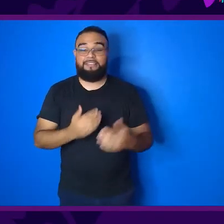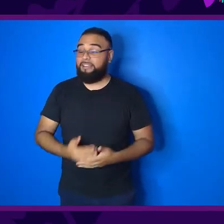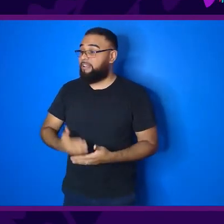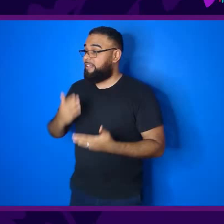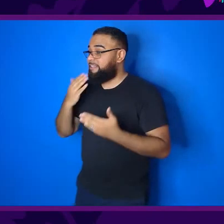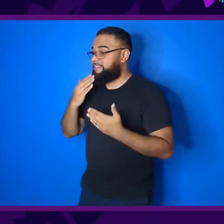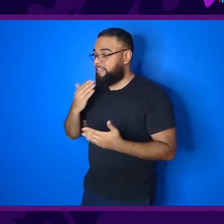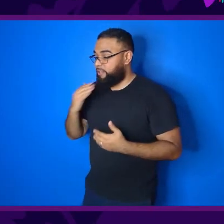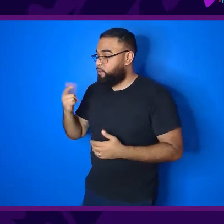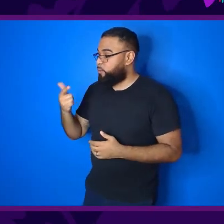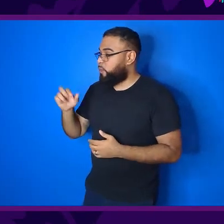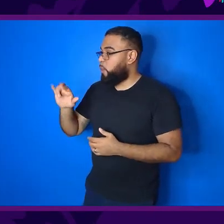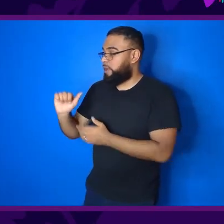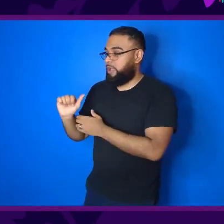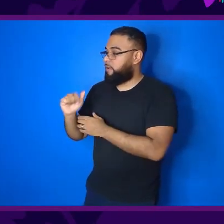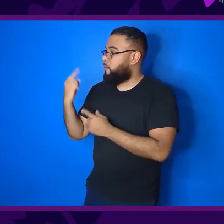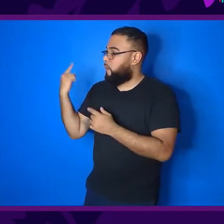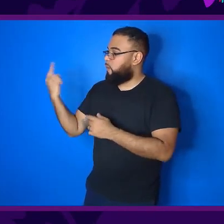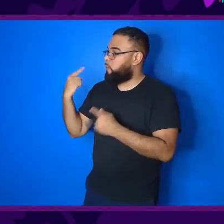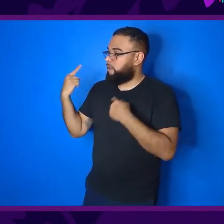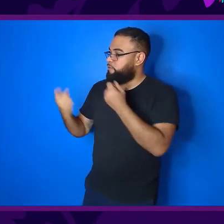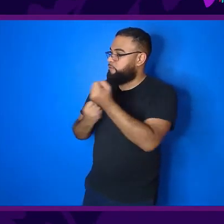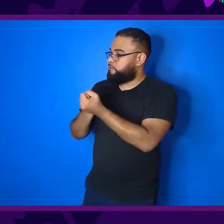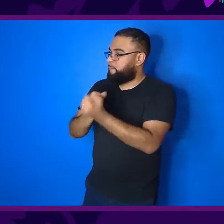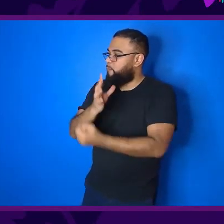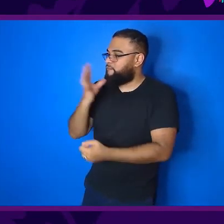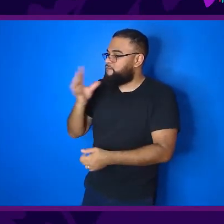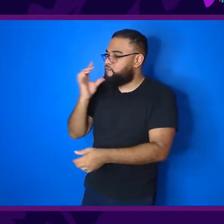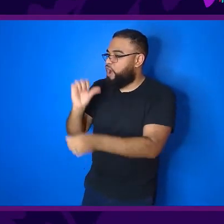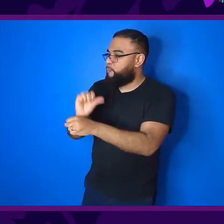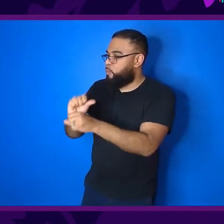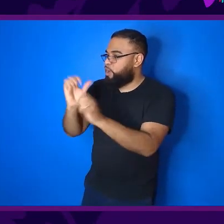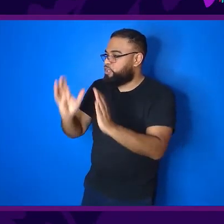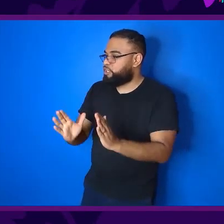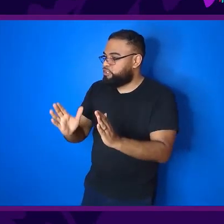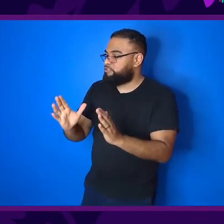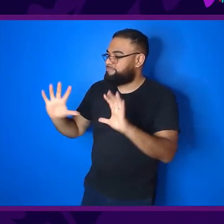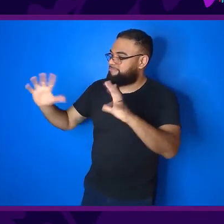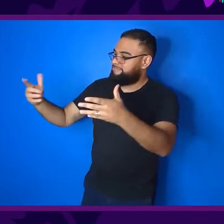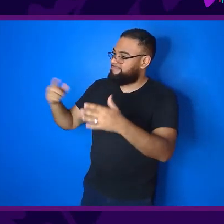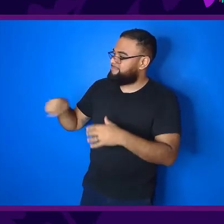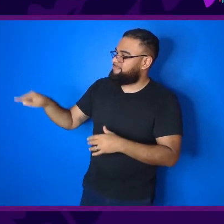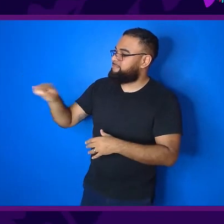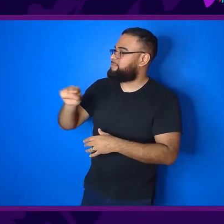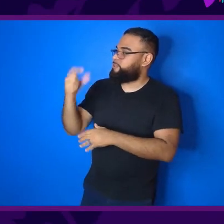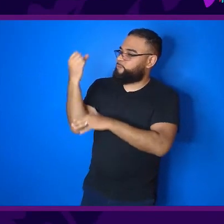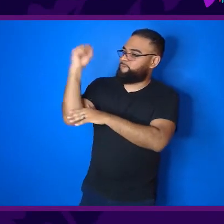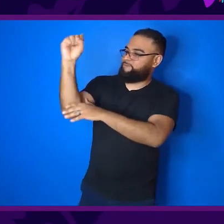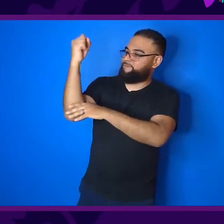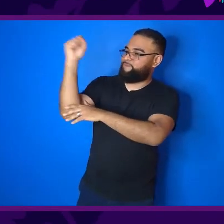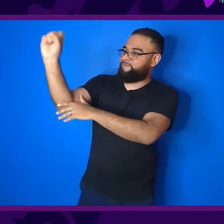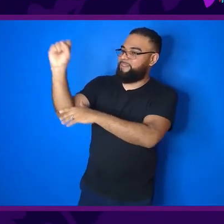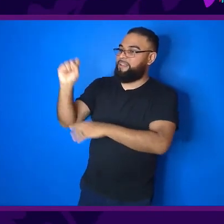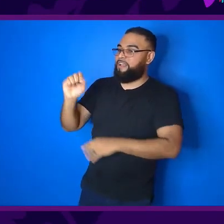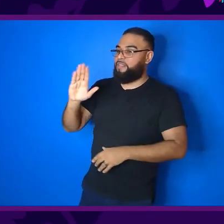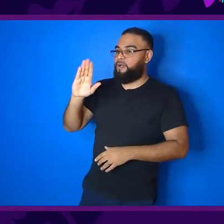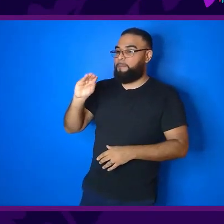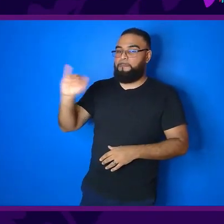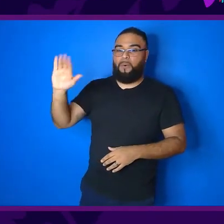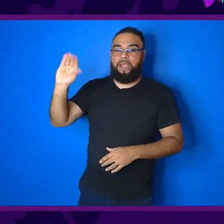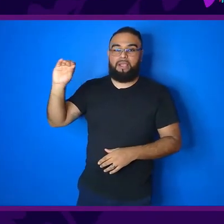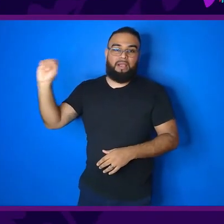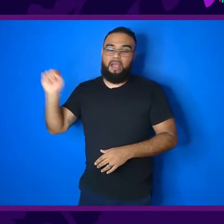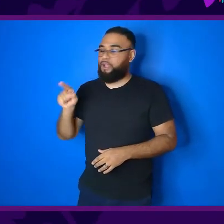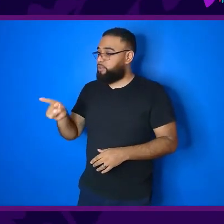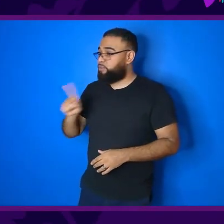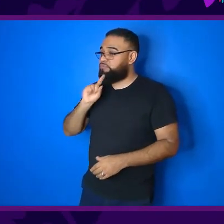forever, supporting farm workers in our time of need. When we were organizing the Great Boycott way back then, and you were such a champion for us